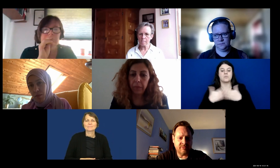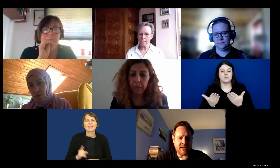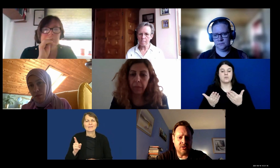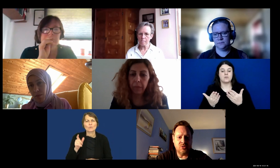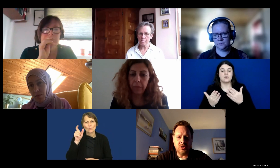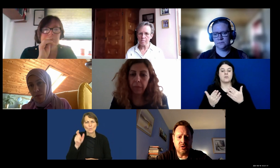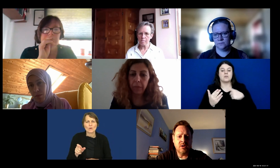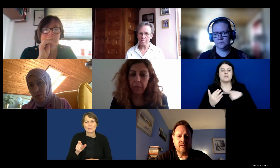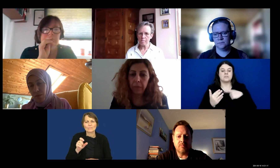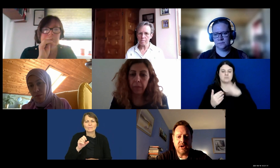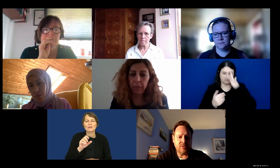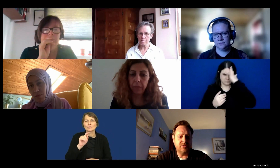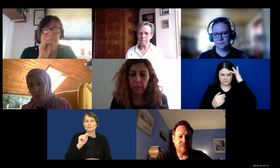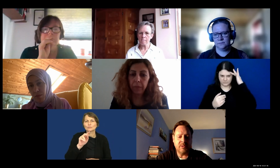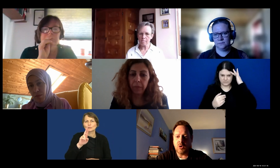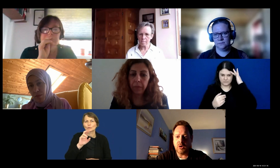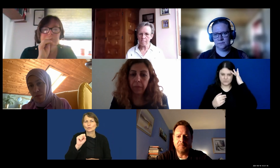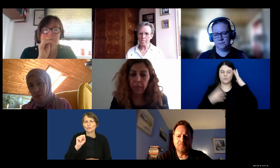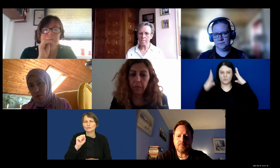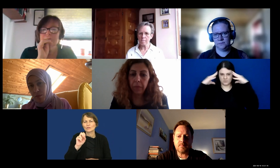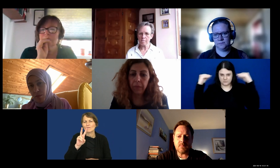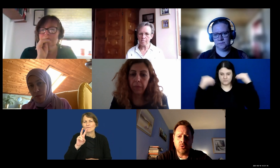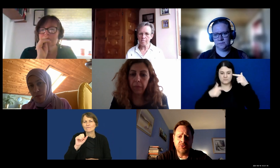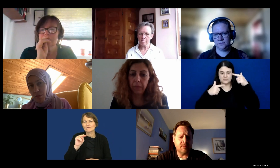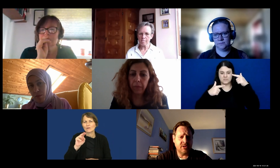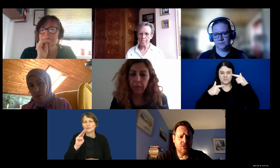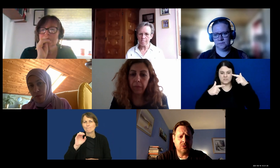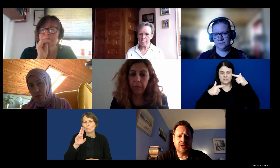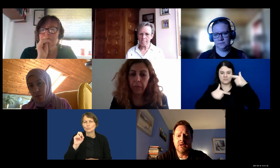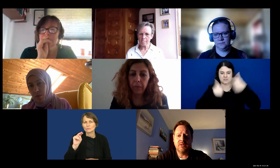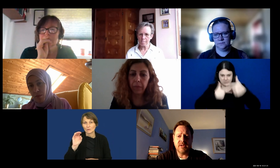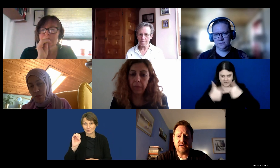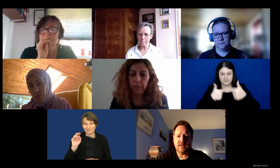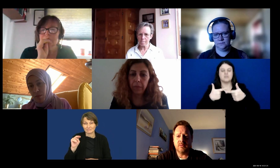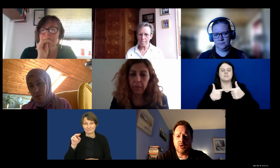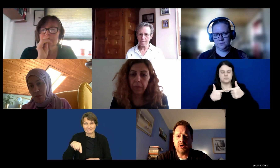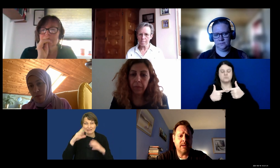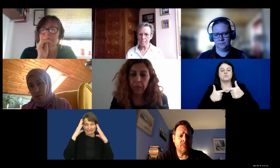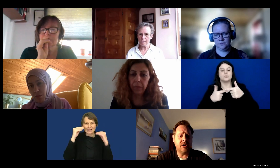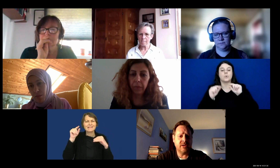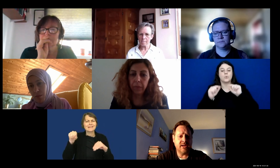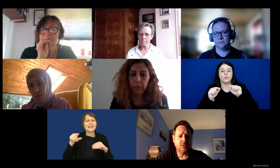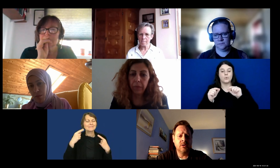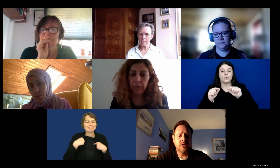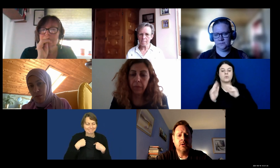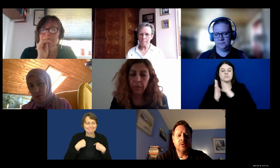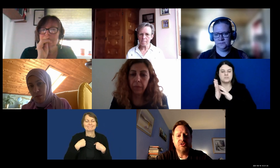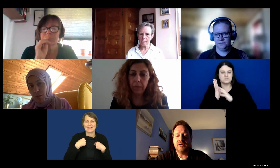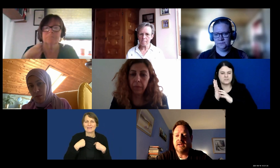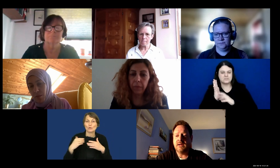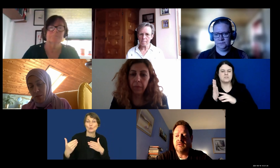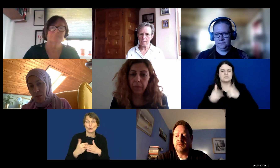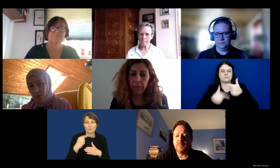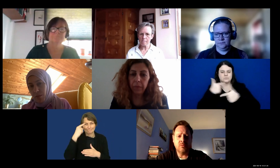Tries van Noonen from the Netherlands have been working on something called the Tactile Working Memory Scale,